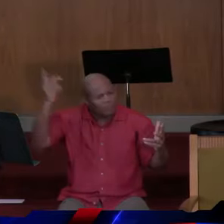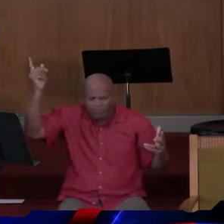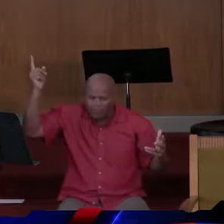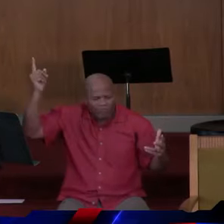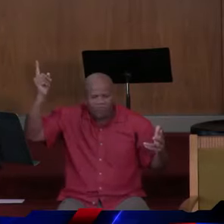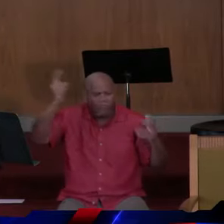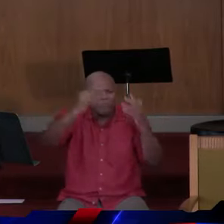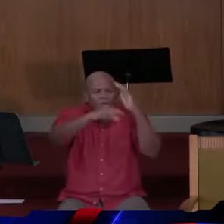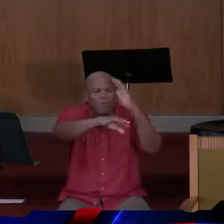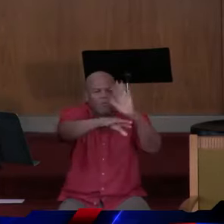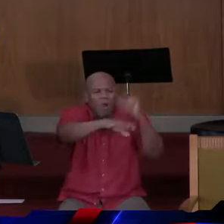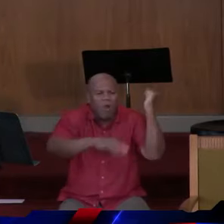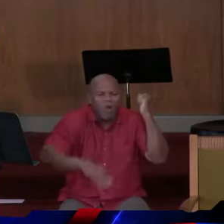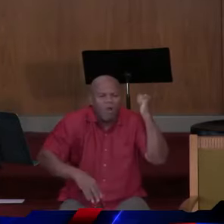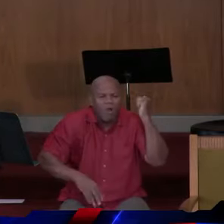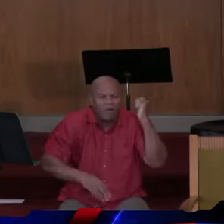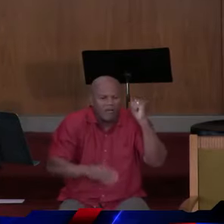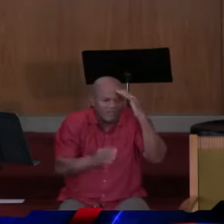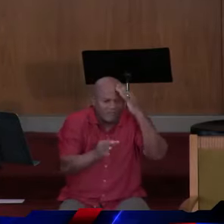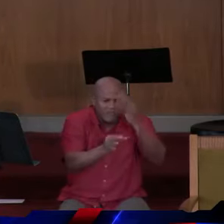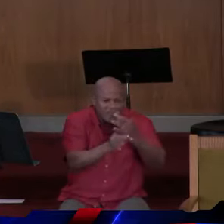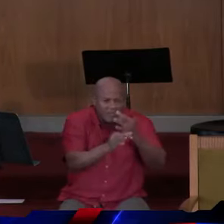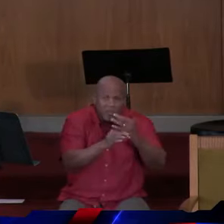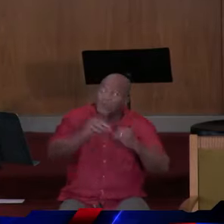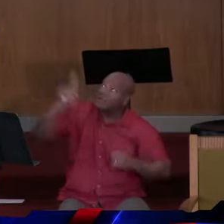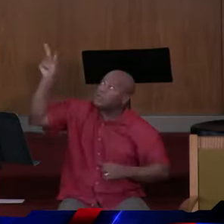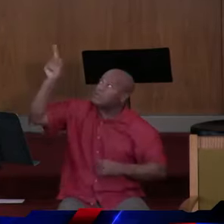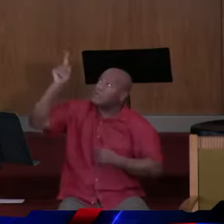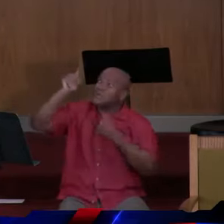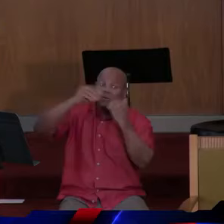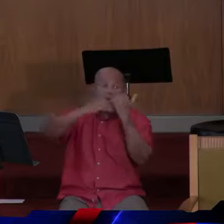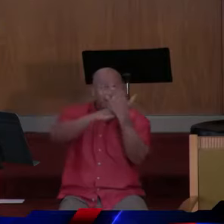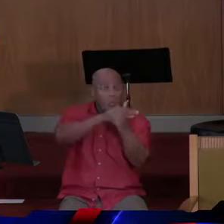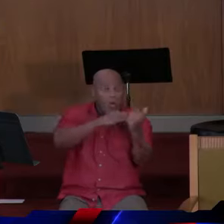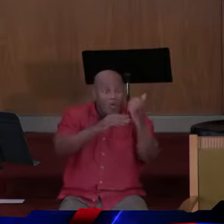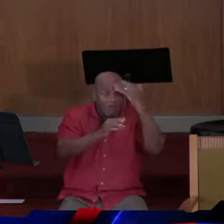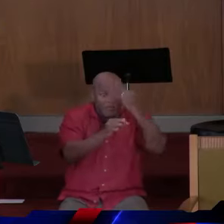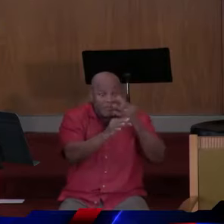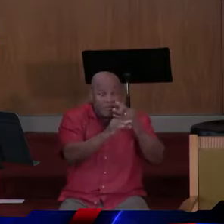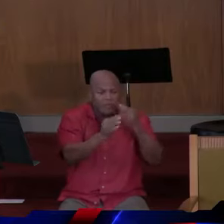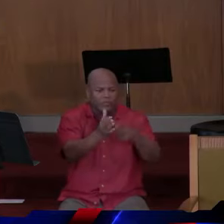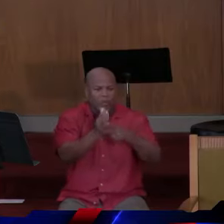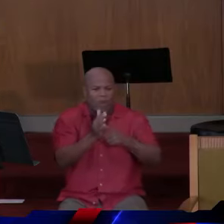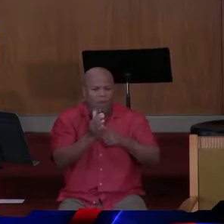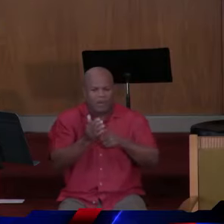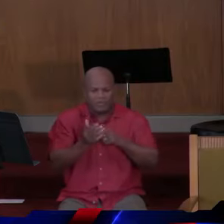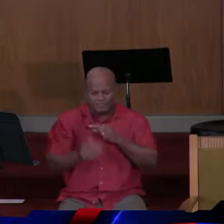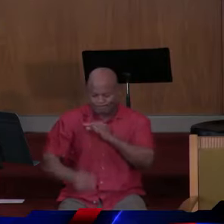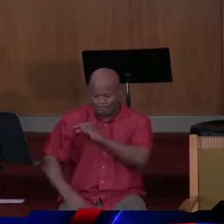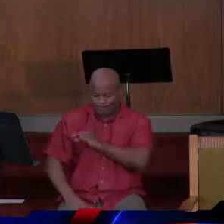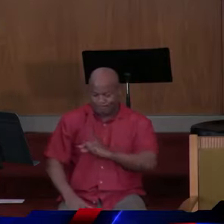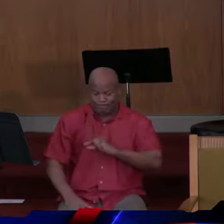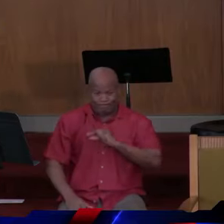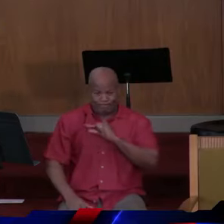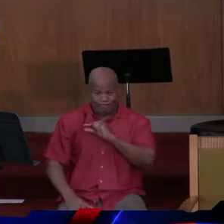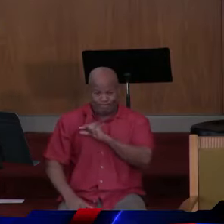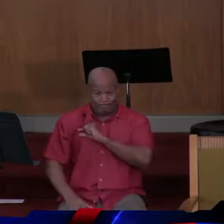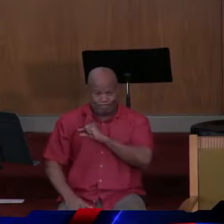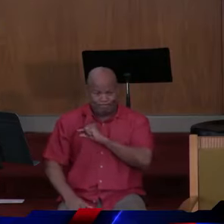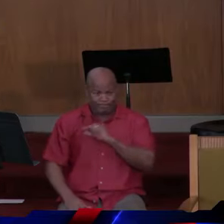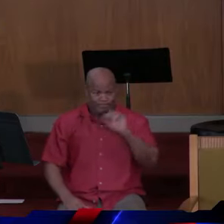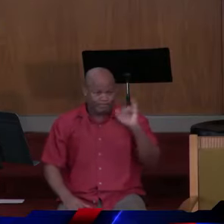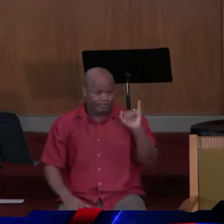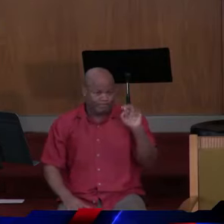faithful. Now, He who calls us to be faithful, faithfulness requires integrity. And God will test our